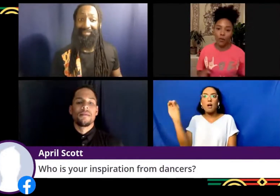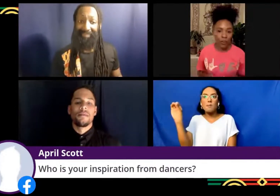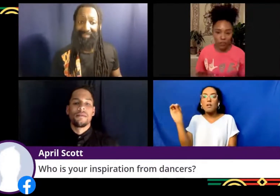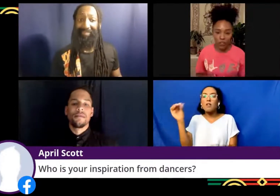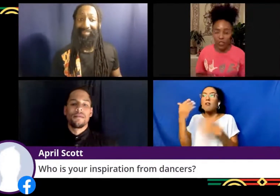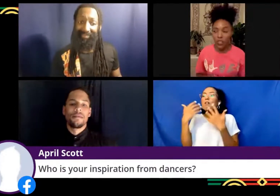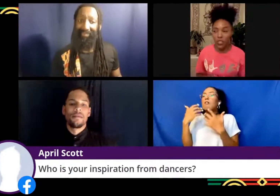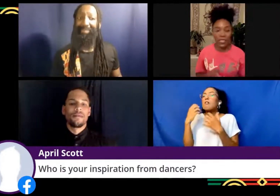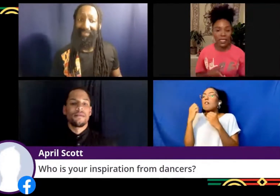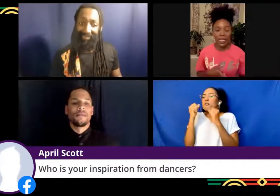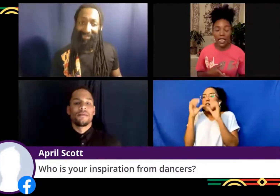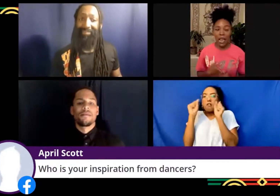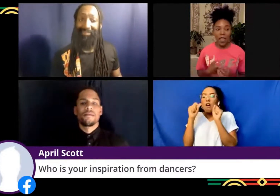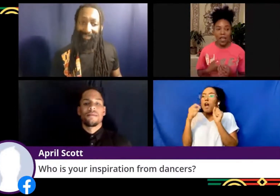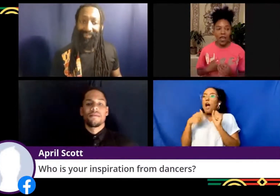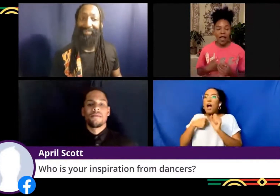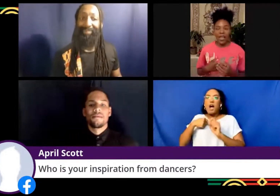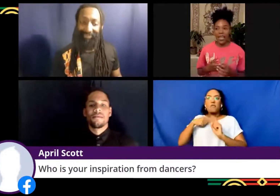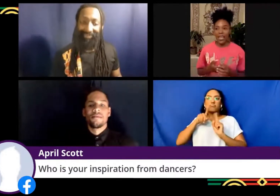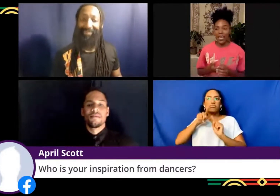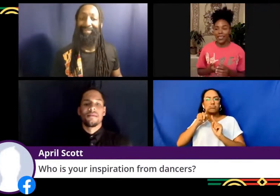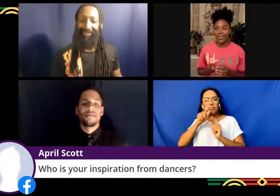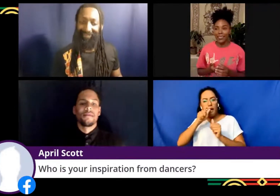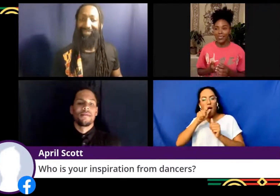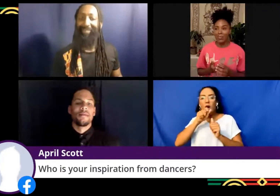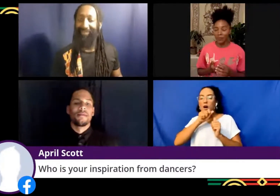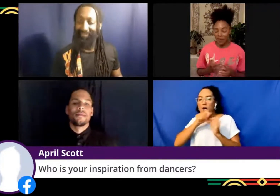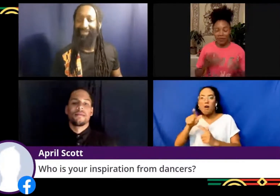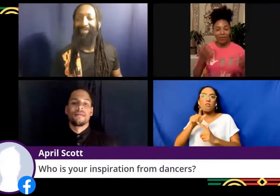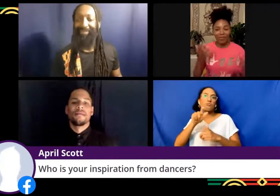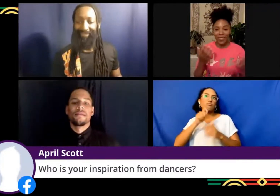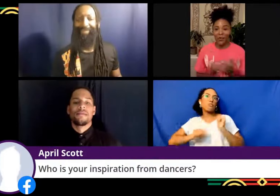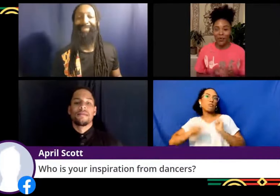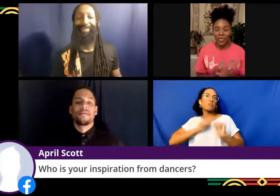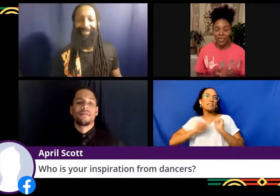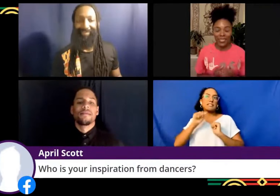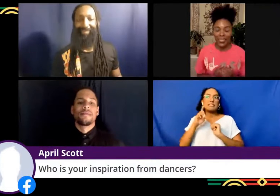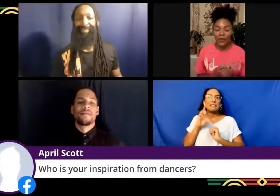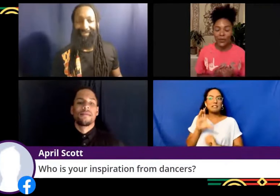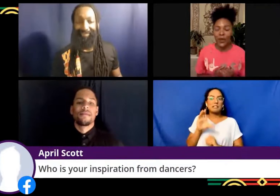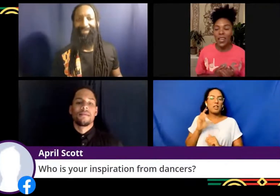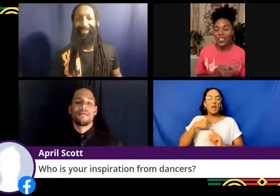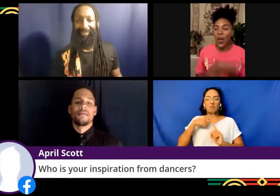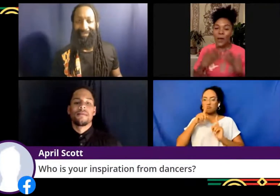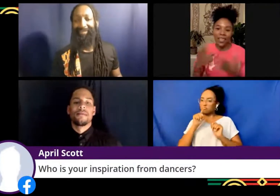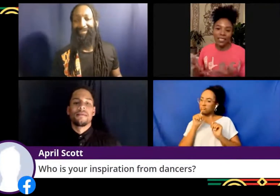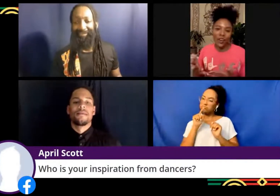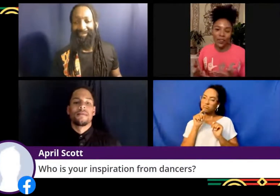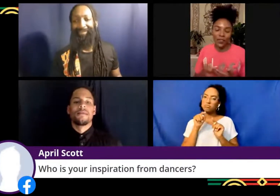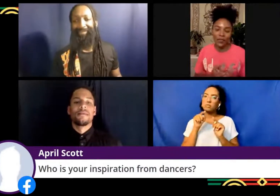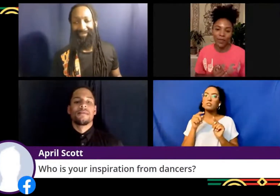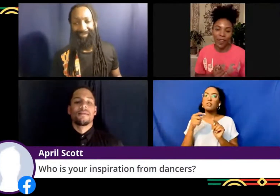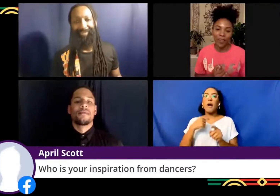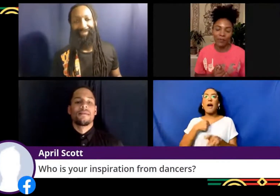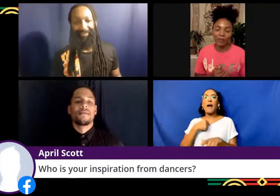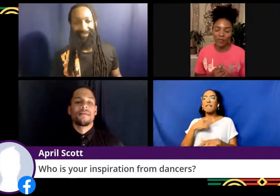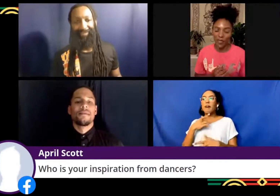was at every one of their shows in DC. And that was where I saw